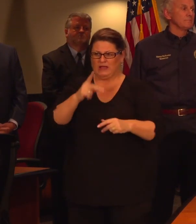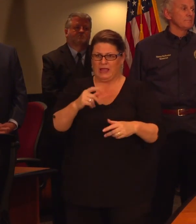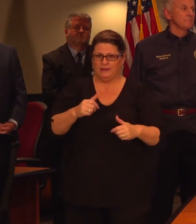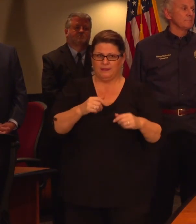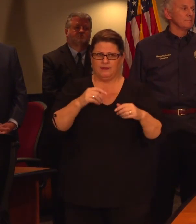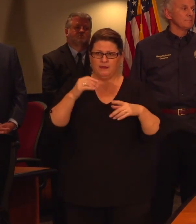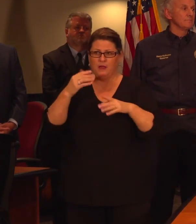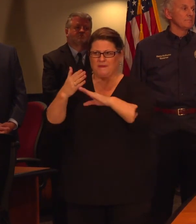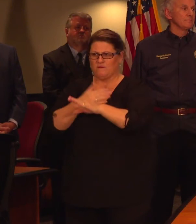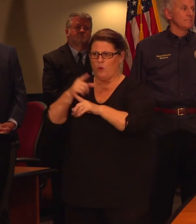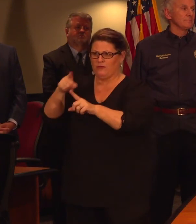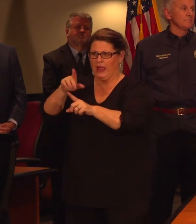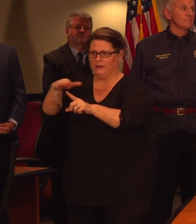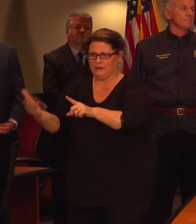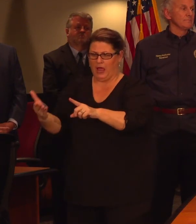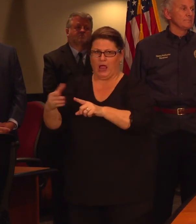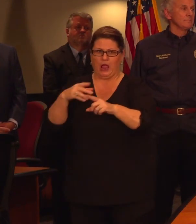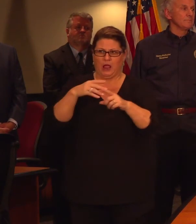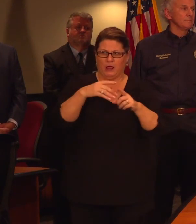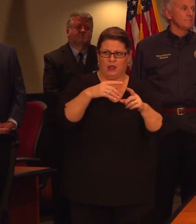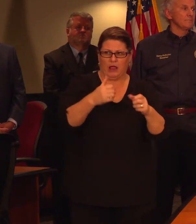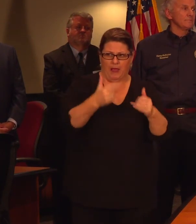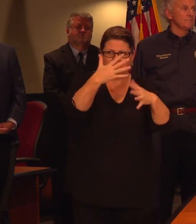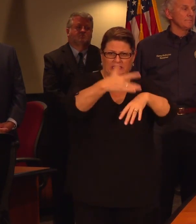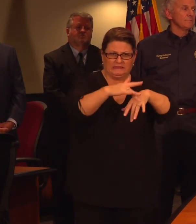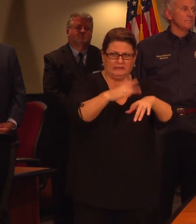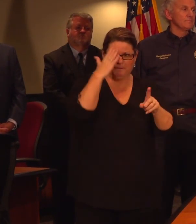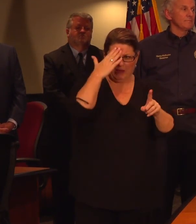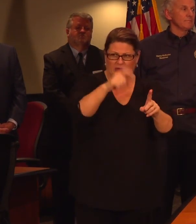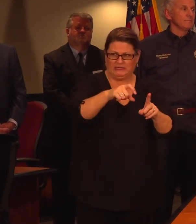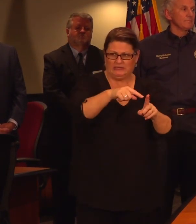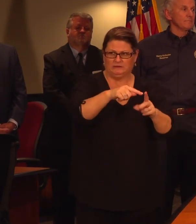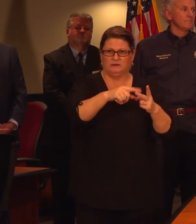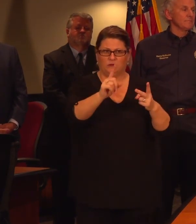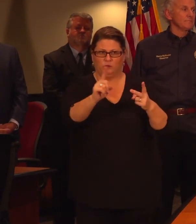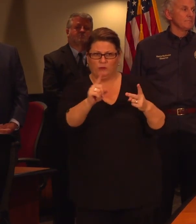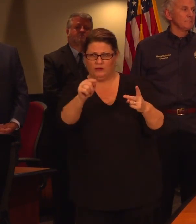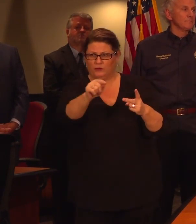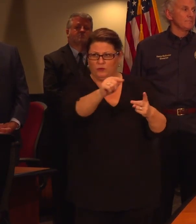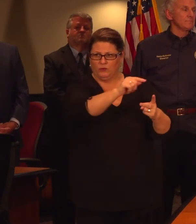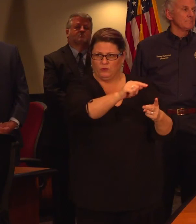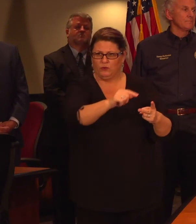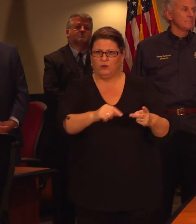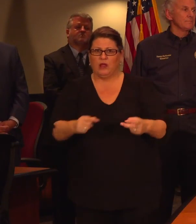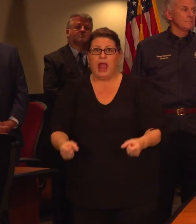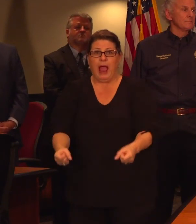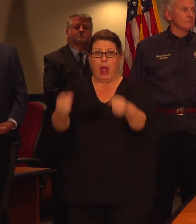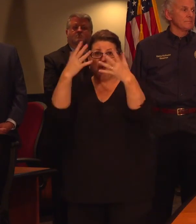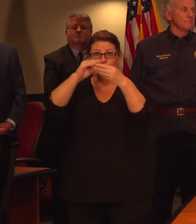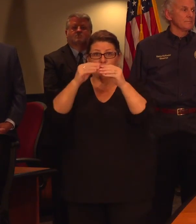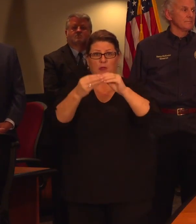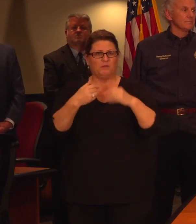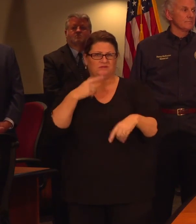intensive care unit use, and ventilatory use during that period. So what that actual number is hard to define because it's based